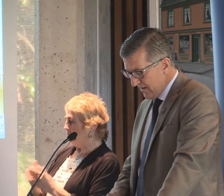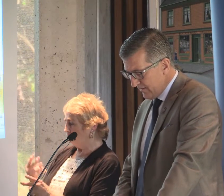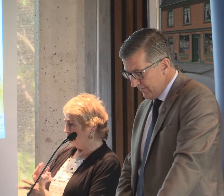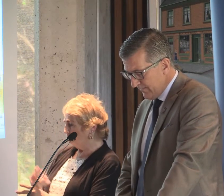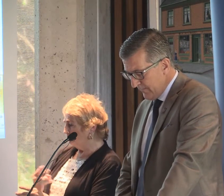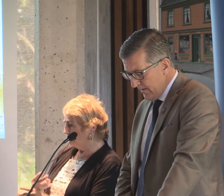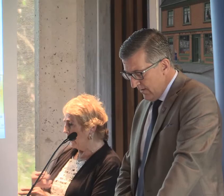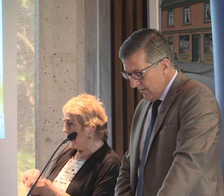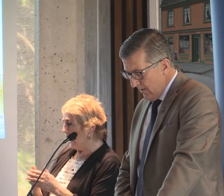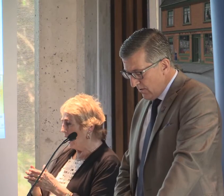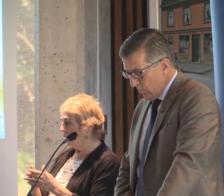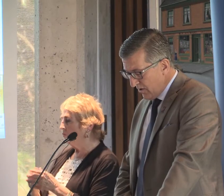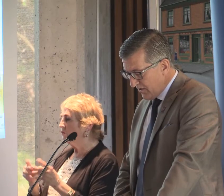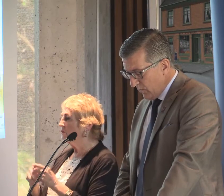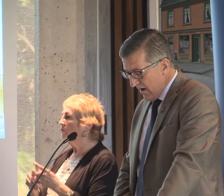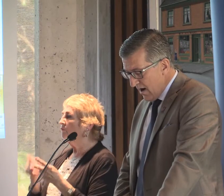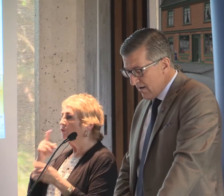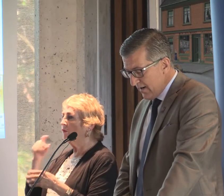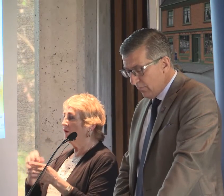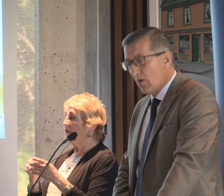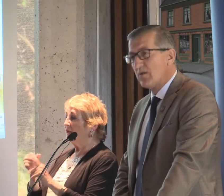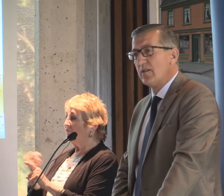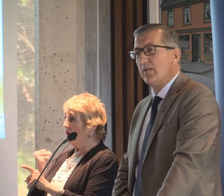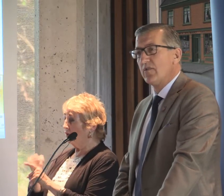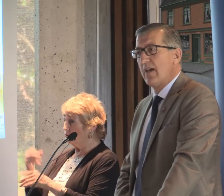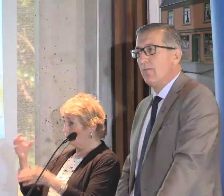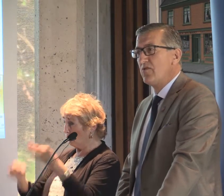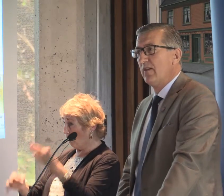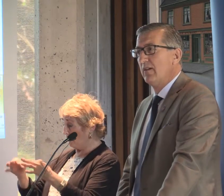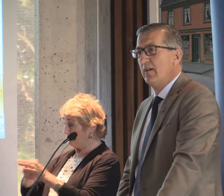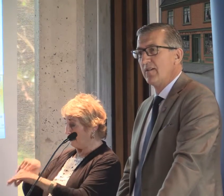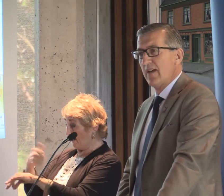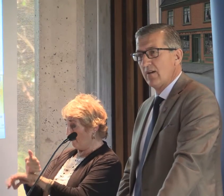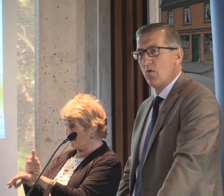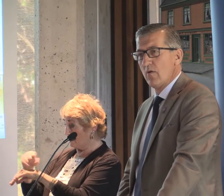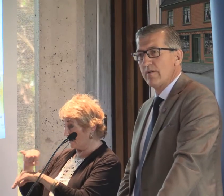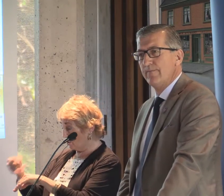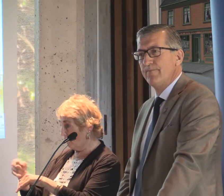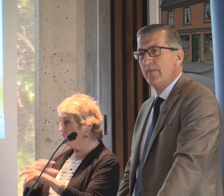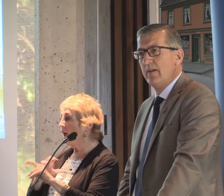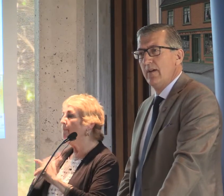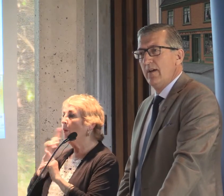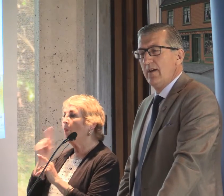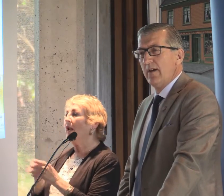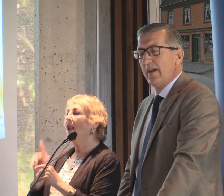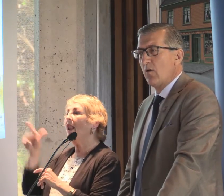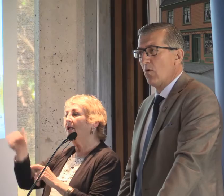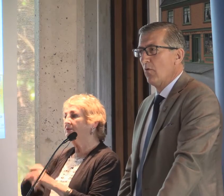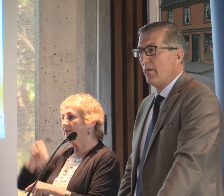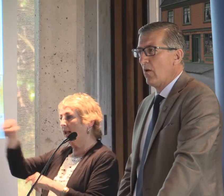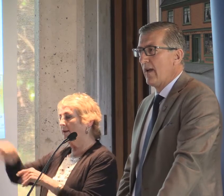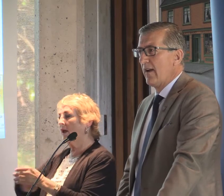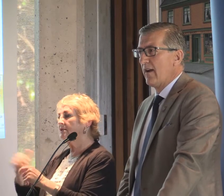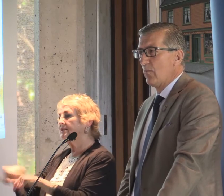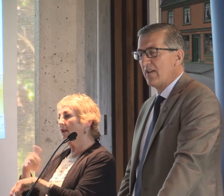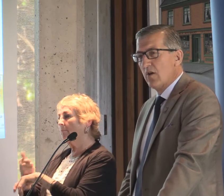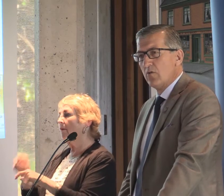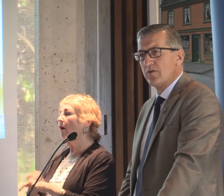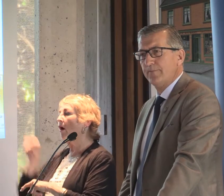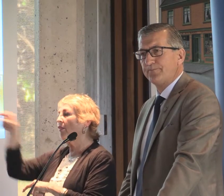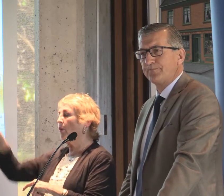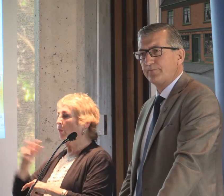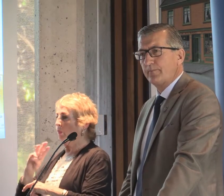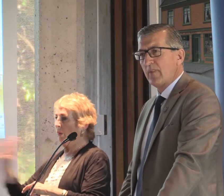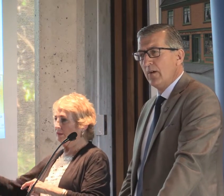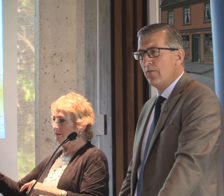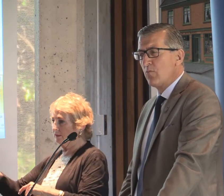St. John's. So we are in the process of establishing a second court. And that court will be located on the west